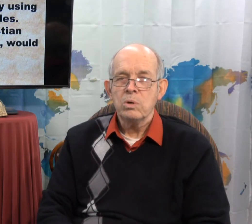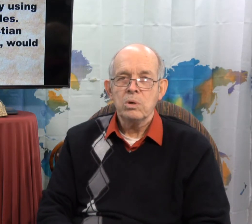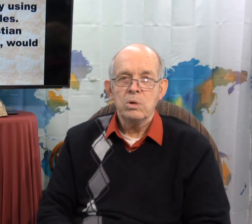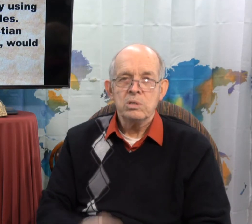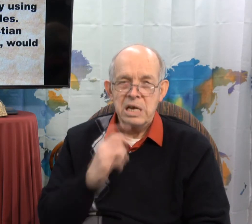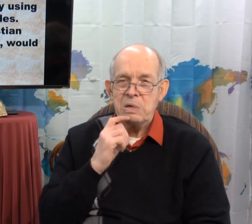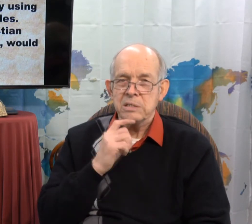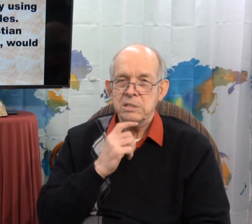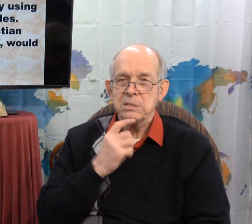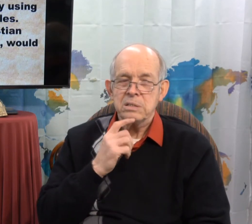Jimmy.